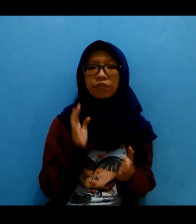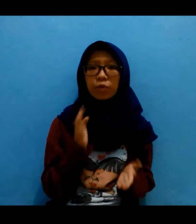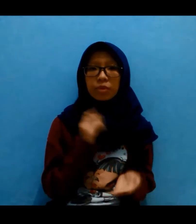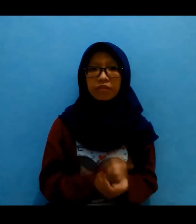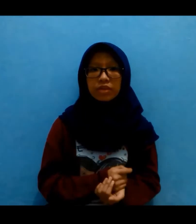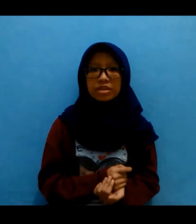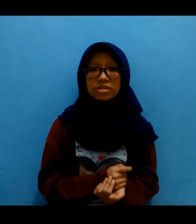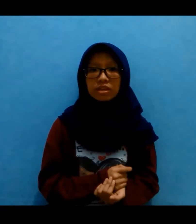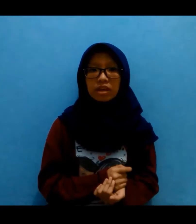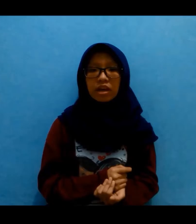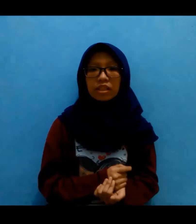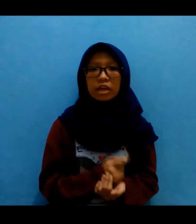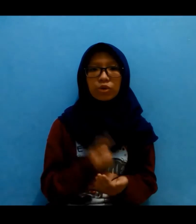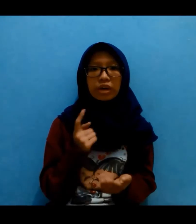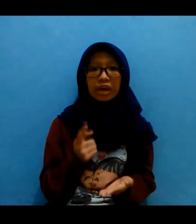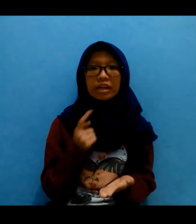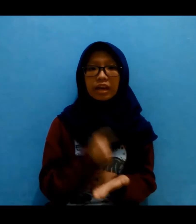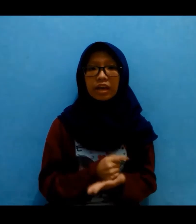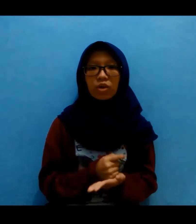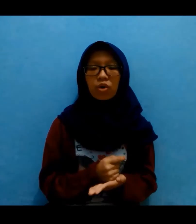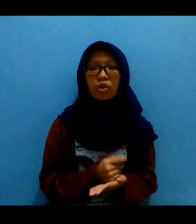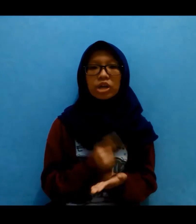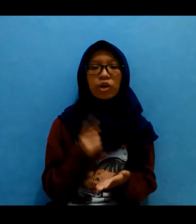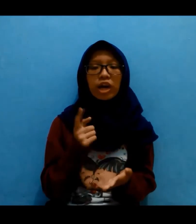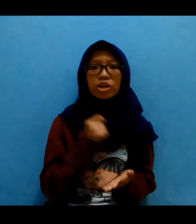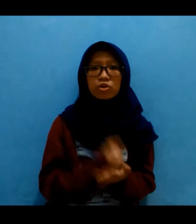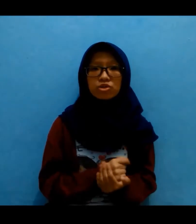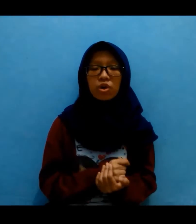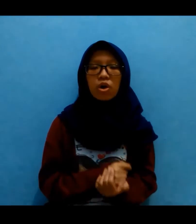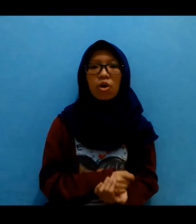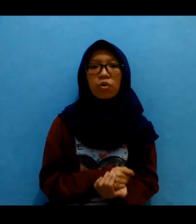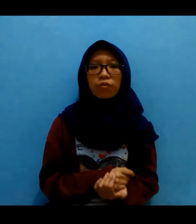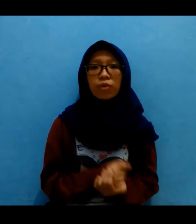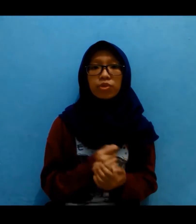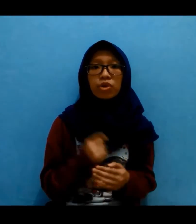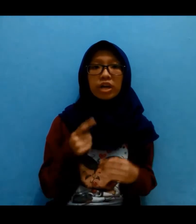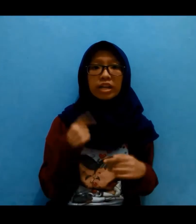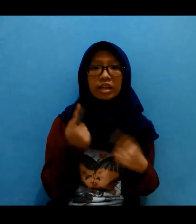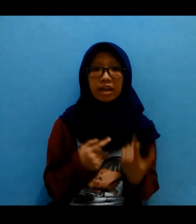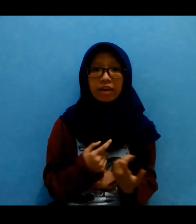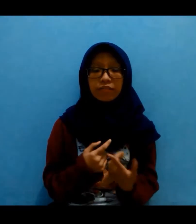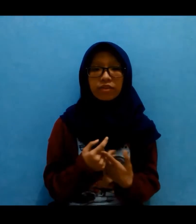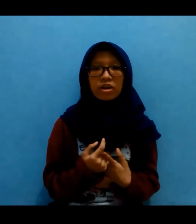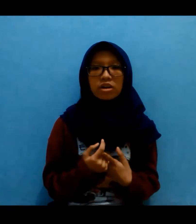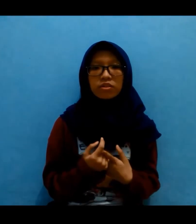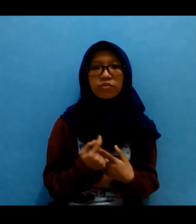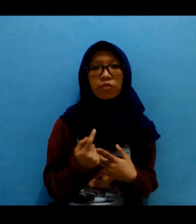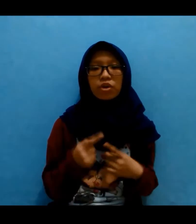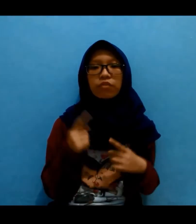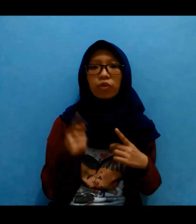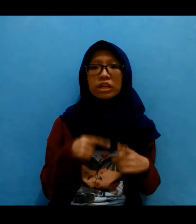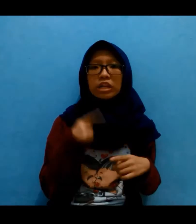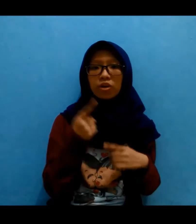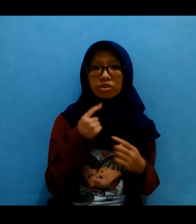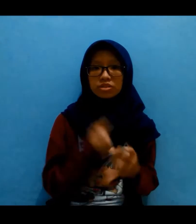few benefits that you can get or that you can use from your daily life for avoiding hoax